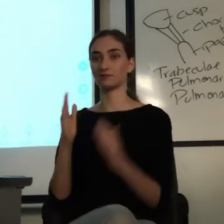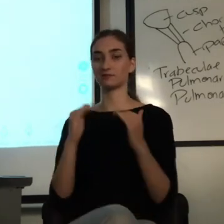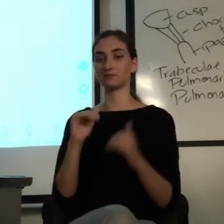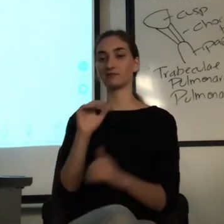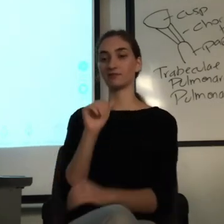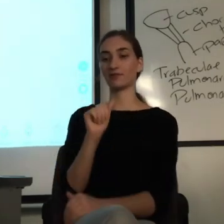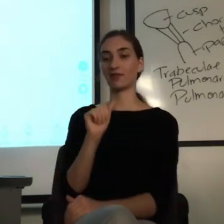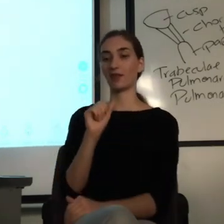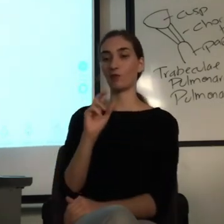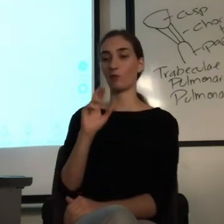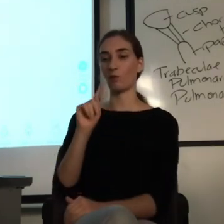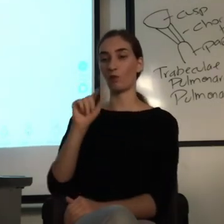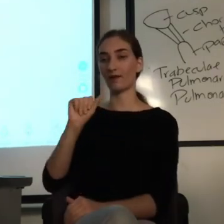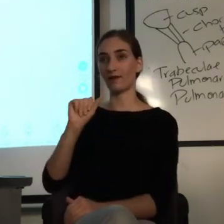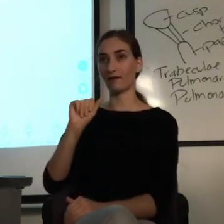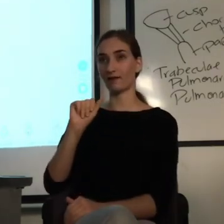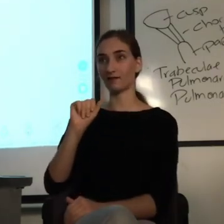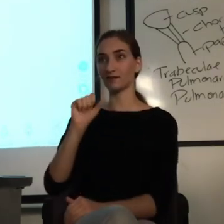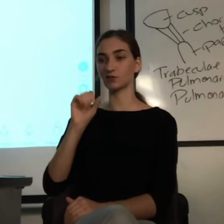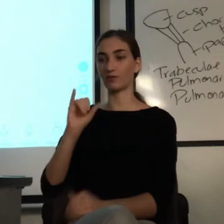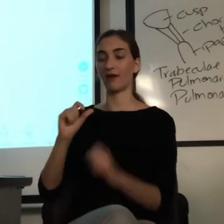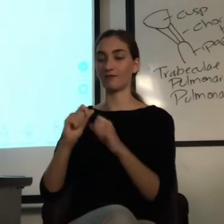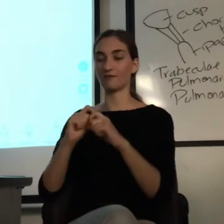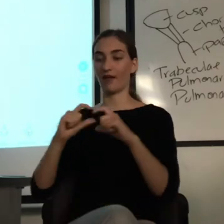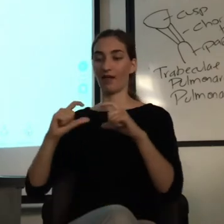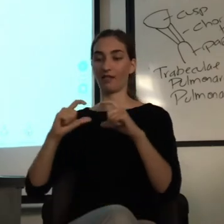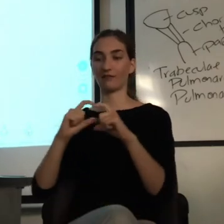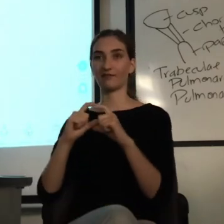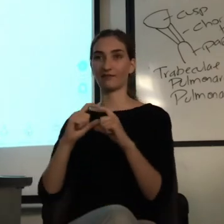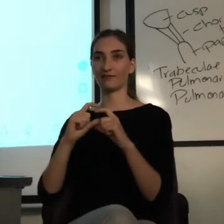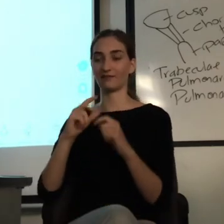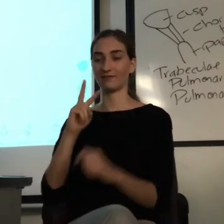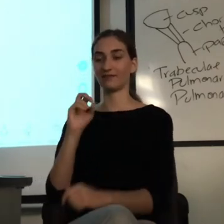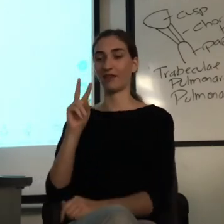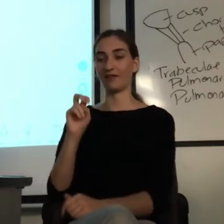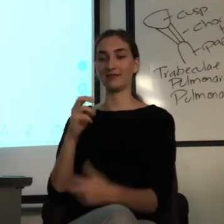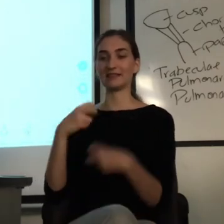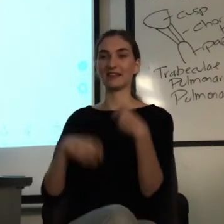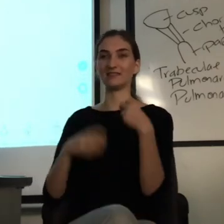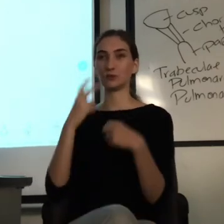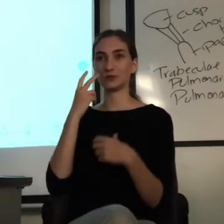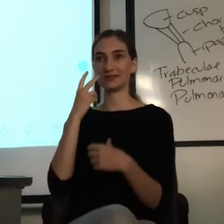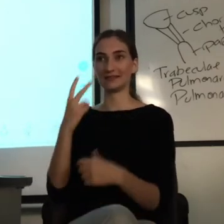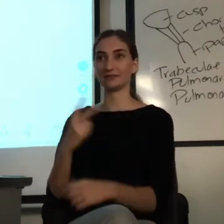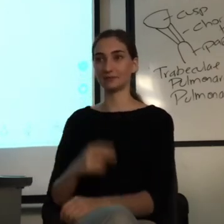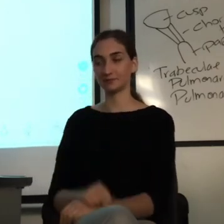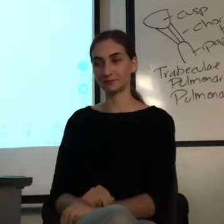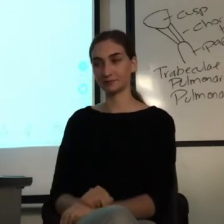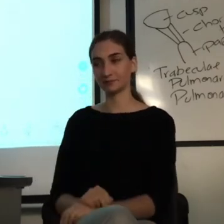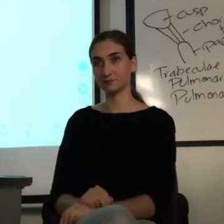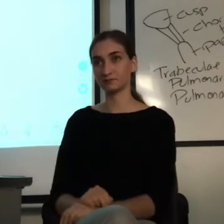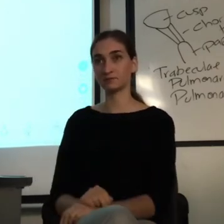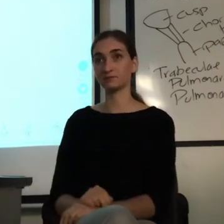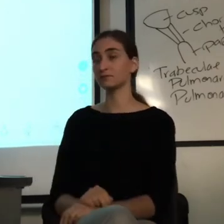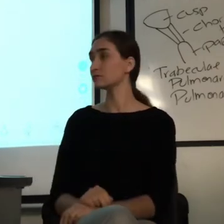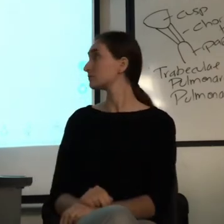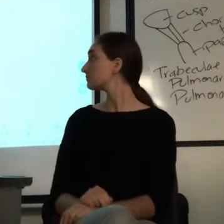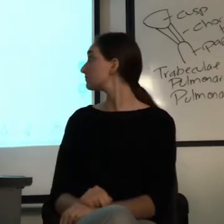the aorta. So that valve is like, it's hard to see. It's in there. Okay, so let's note on the other side,